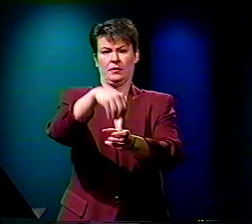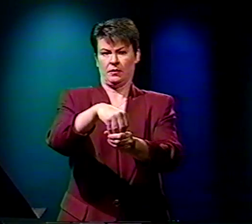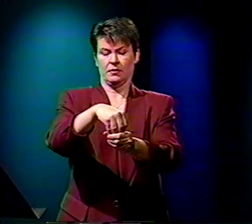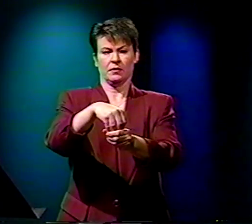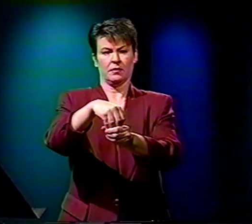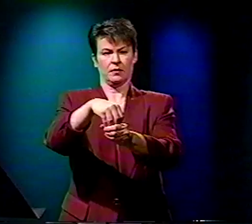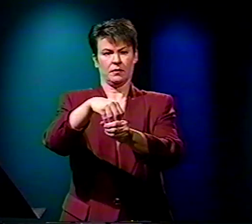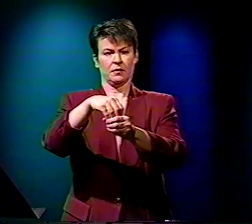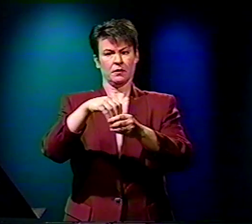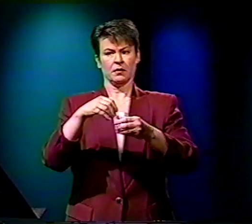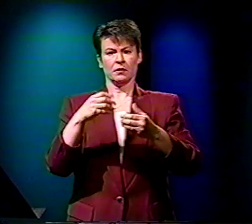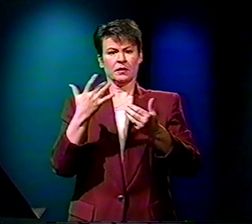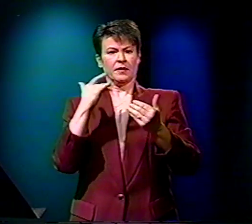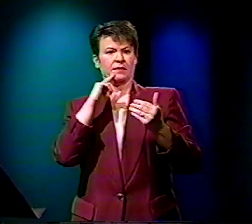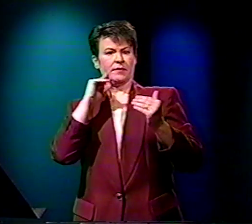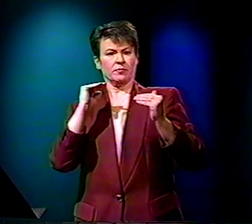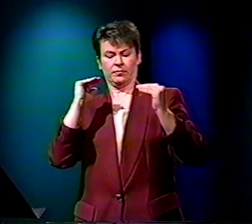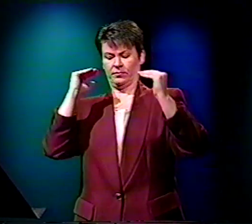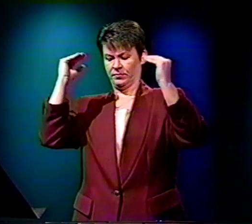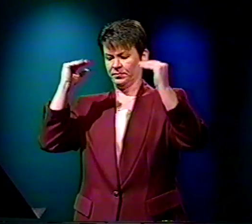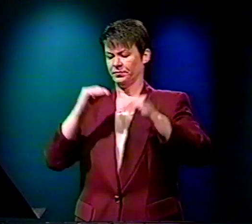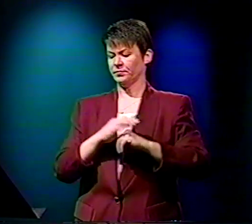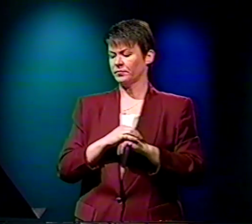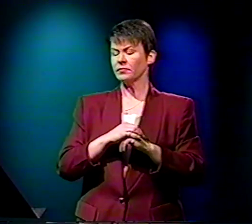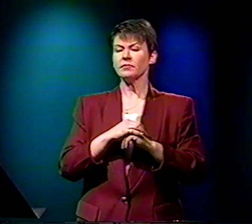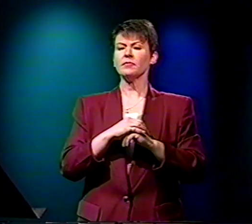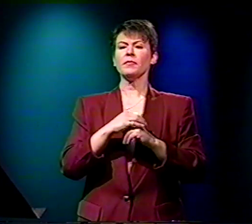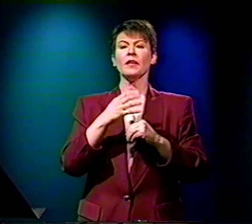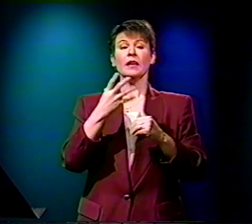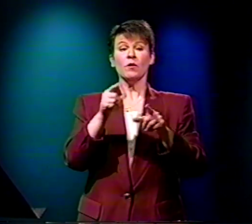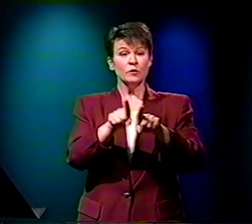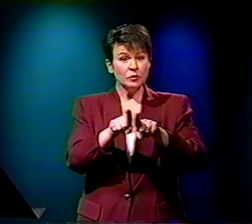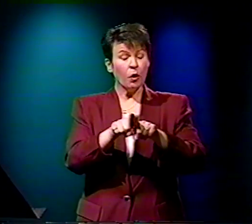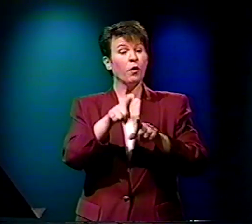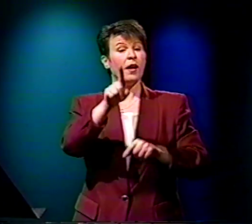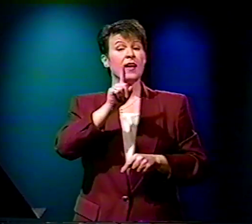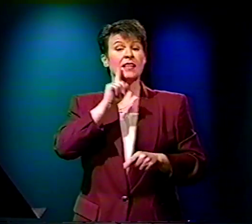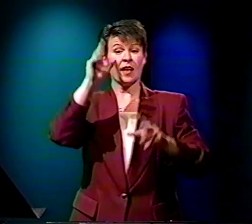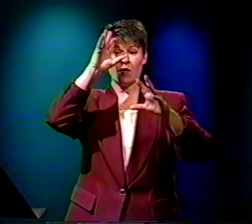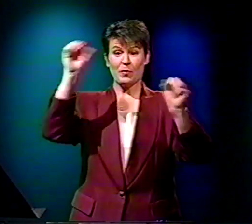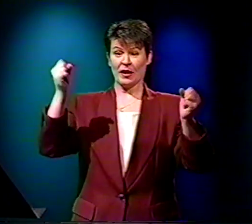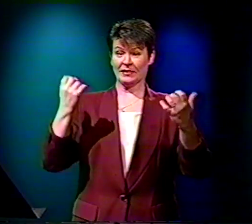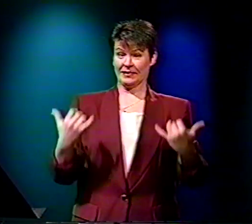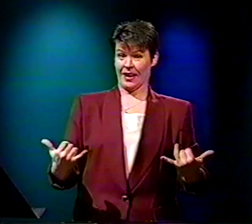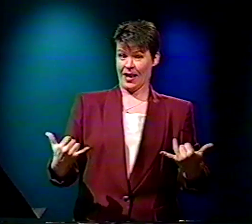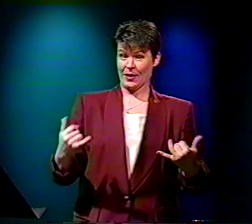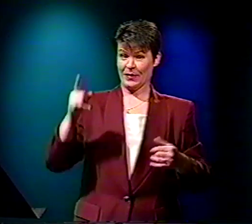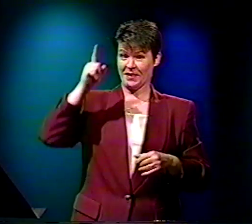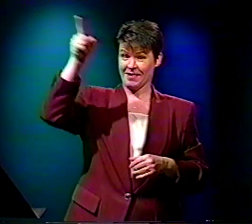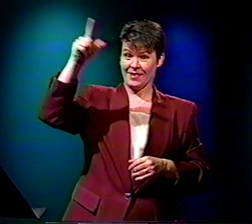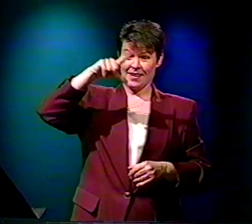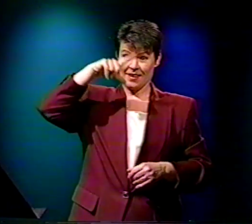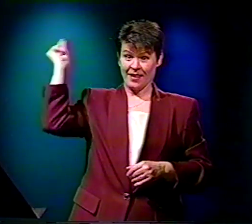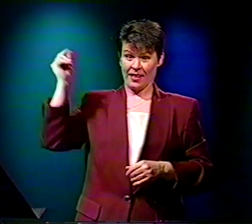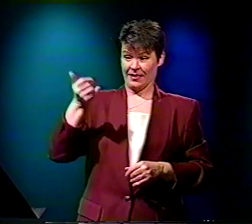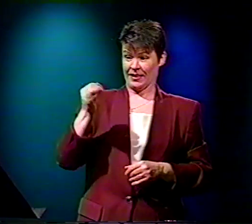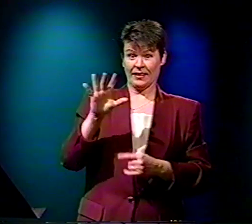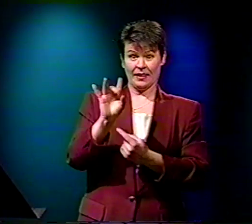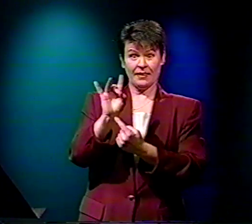real change that has occurred for deaf people as they have been able to advance as a group. If you'll recall the Deaf President Now